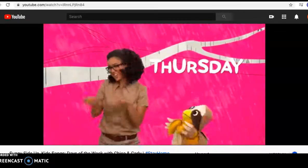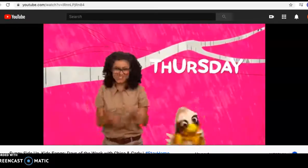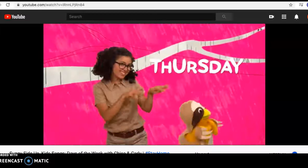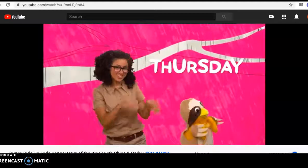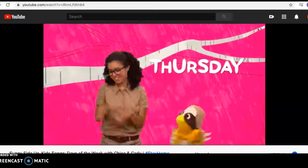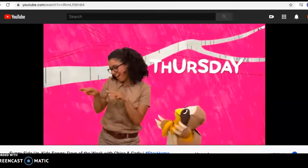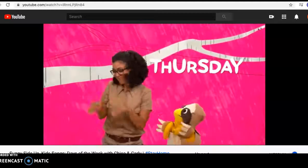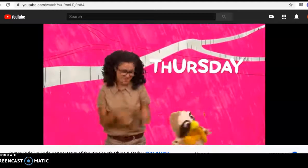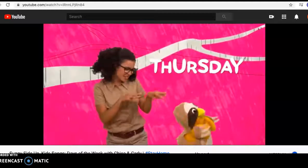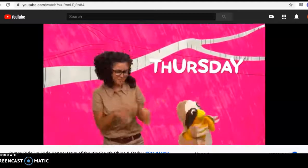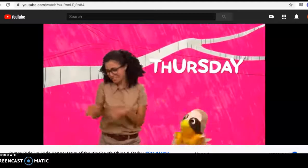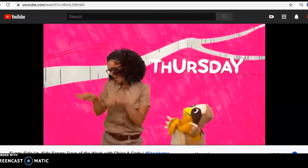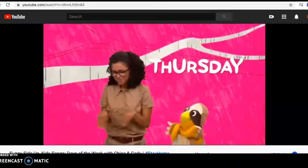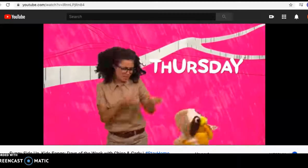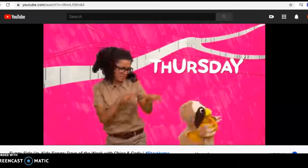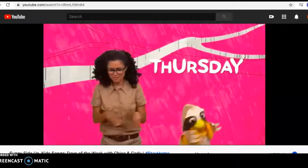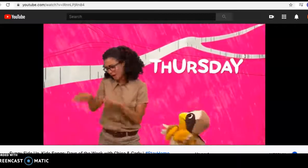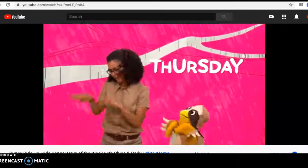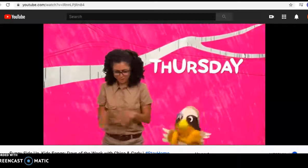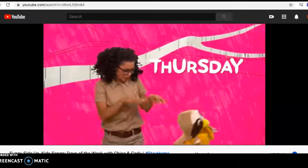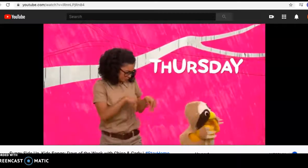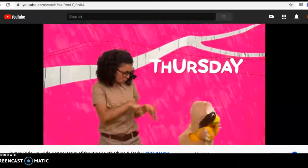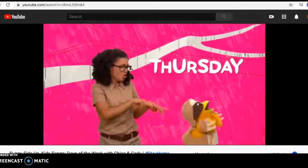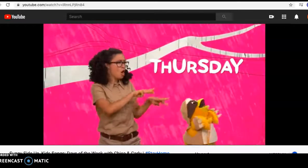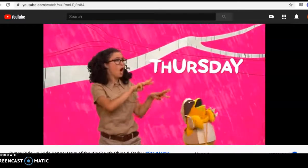Thursday, three-toed sloth, three-toed sloth, three-toed sloth.